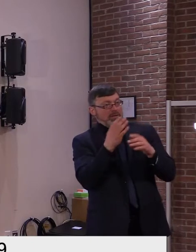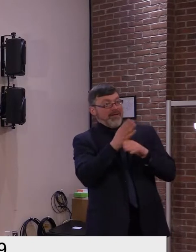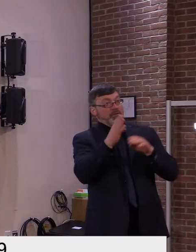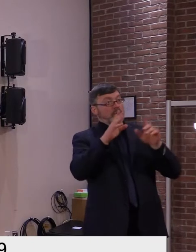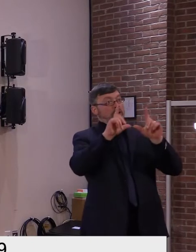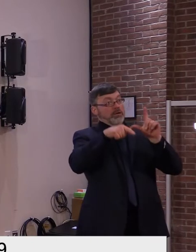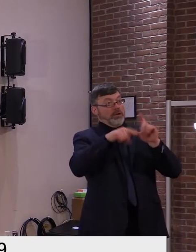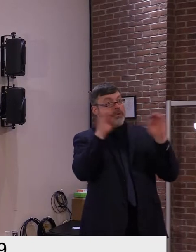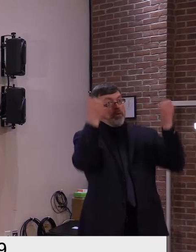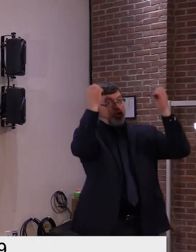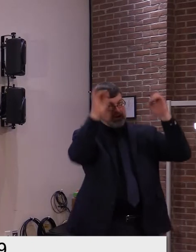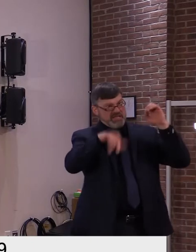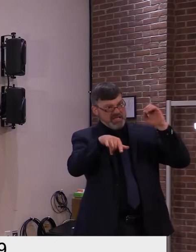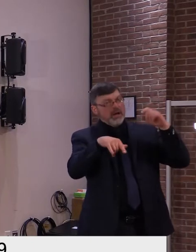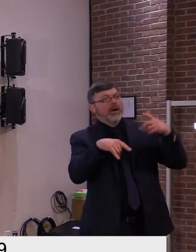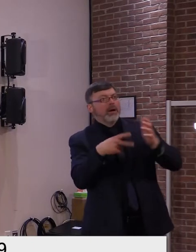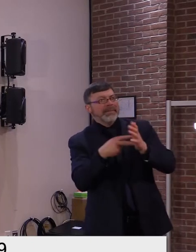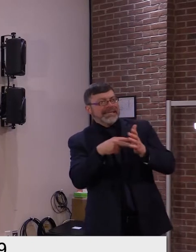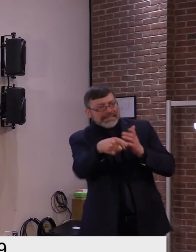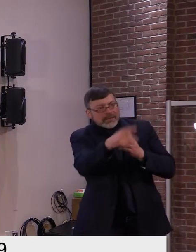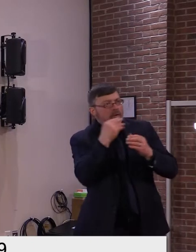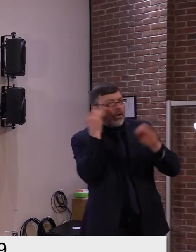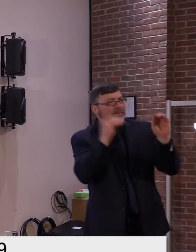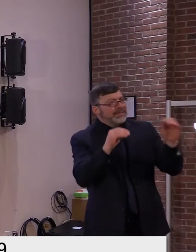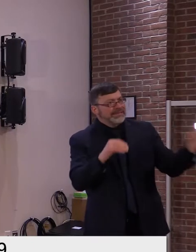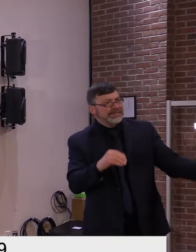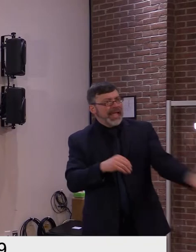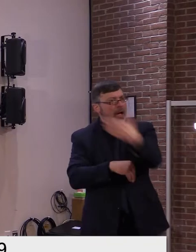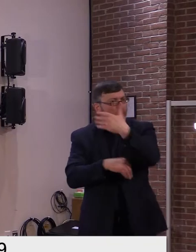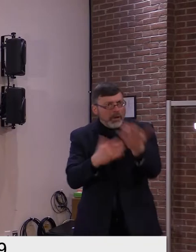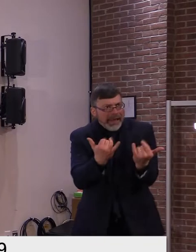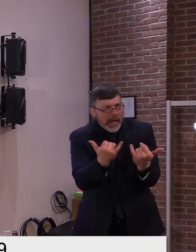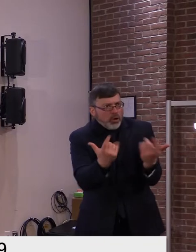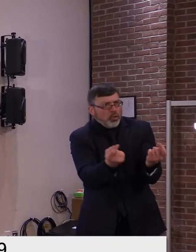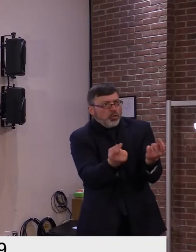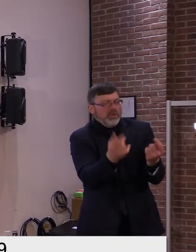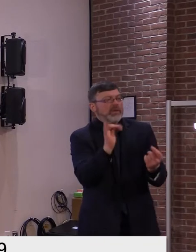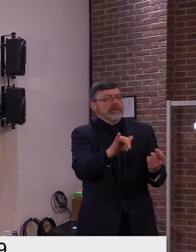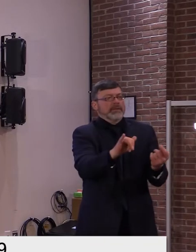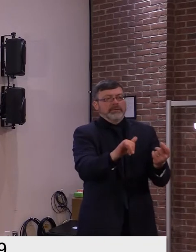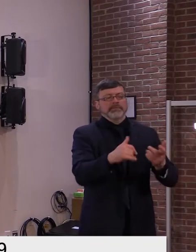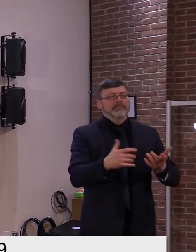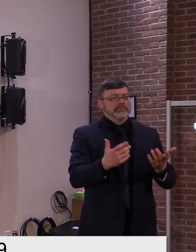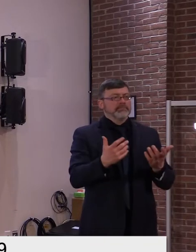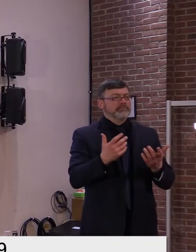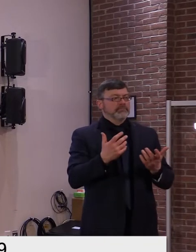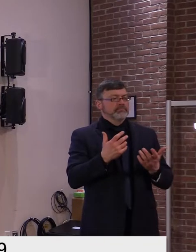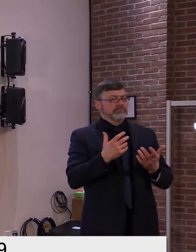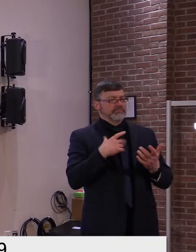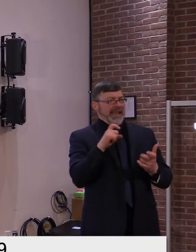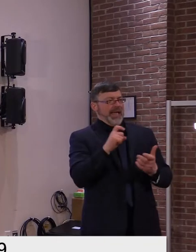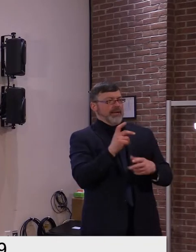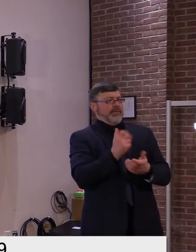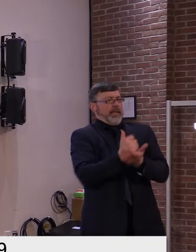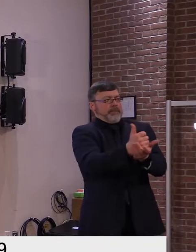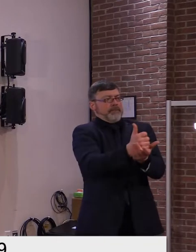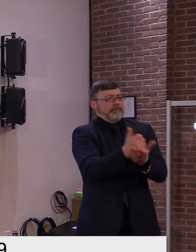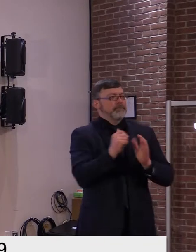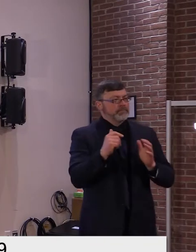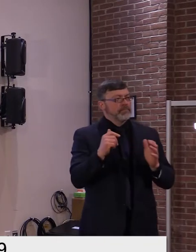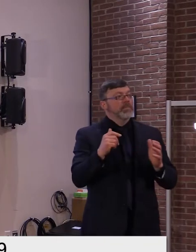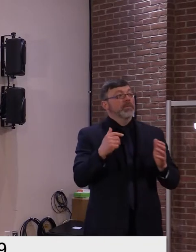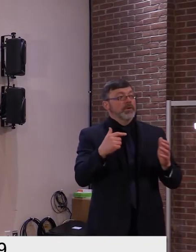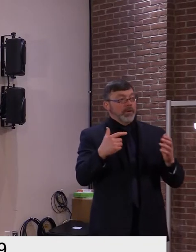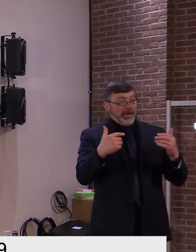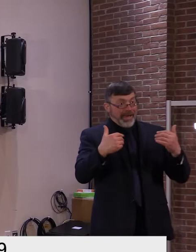So I would say stay tuned for the details. I mean, we had a plan that we had submitted. I think it